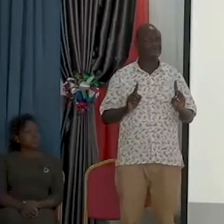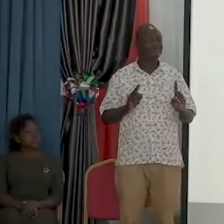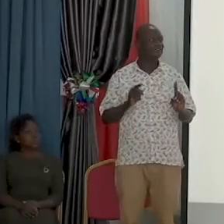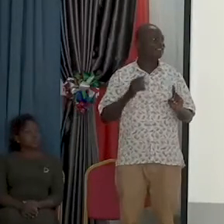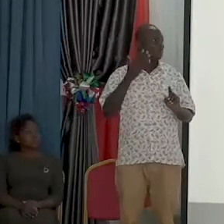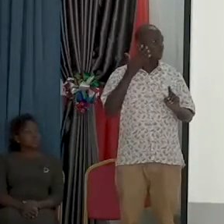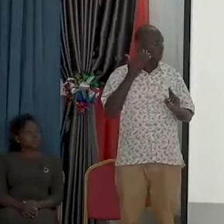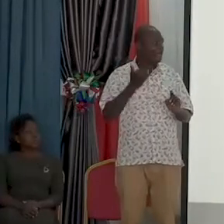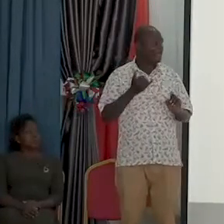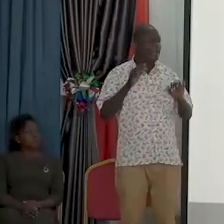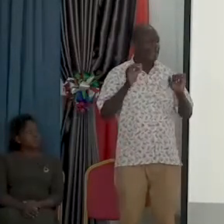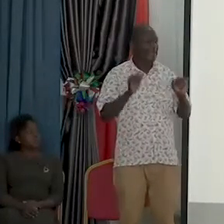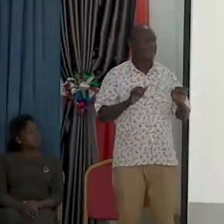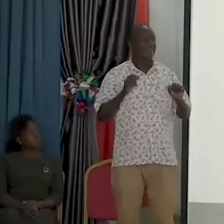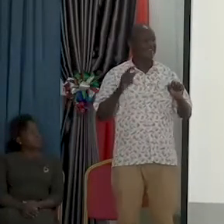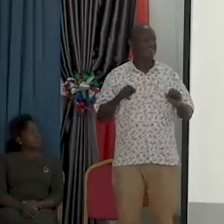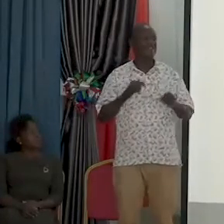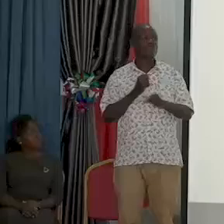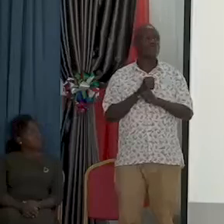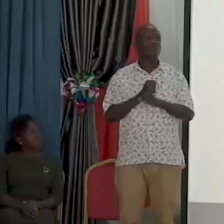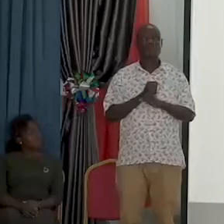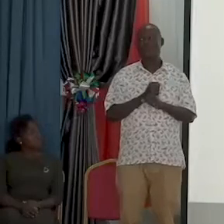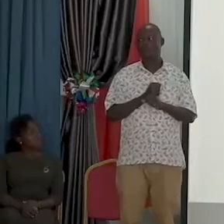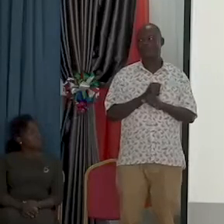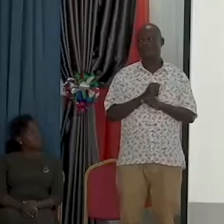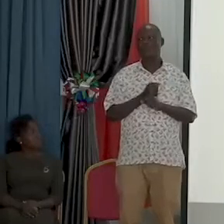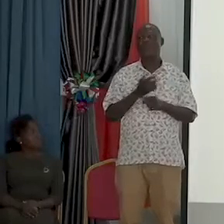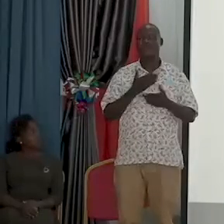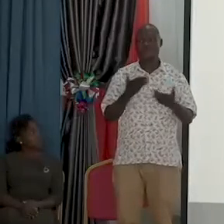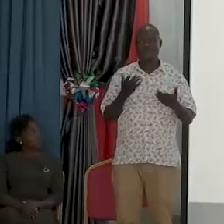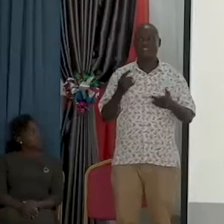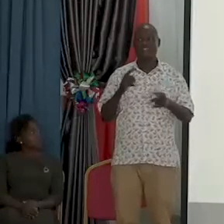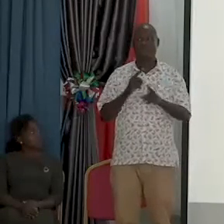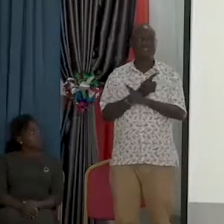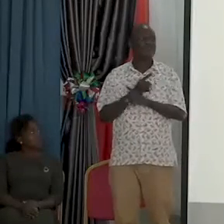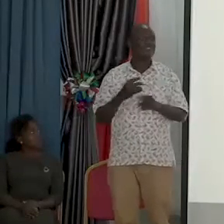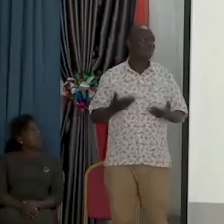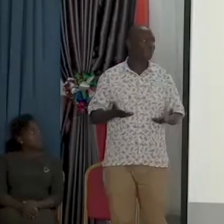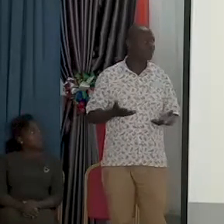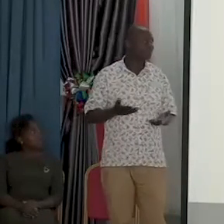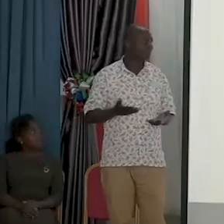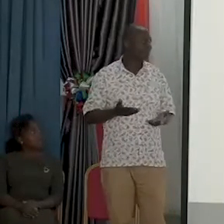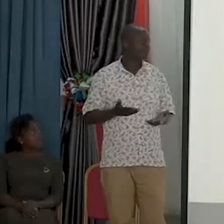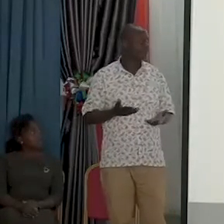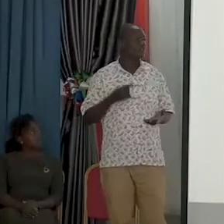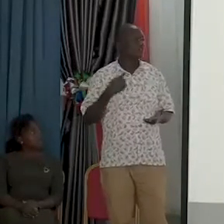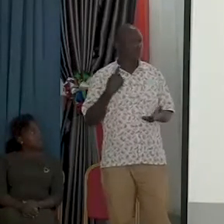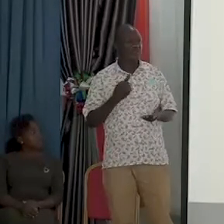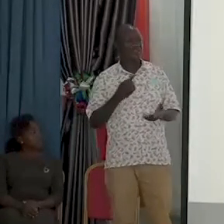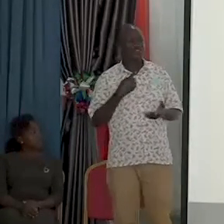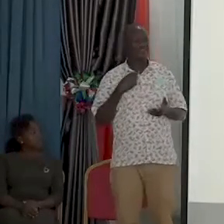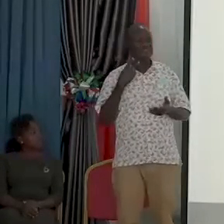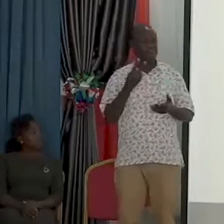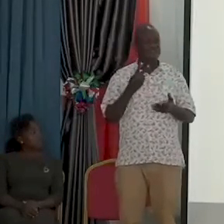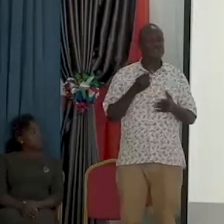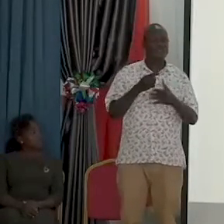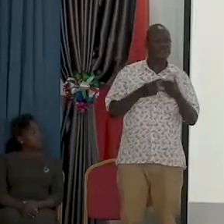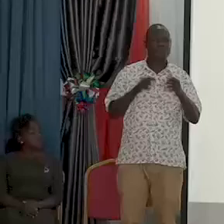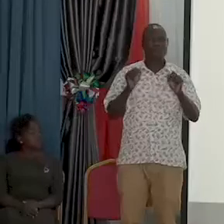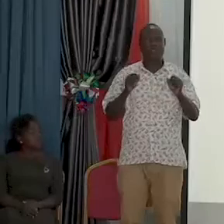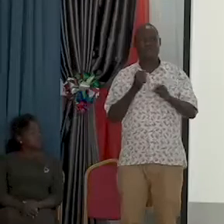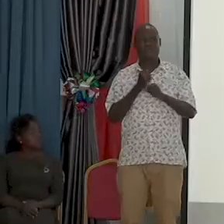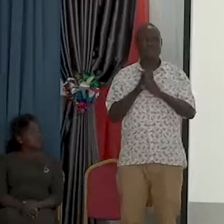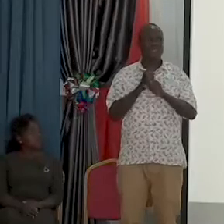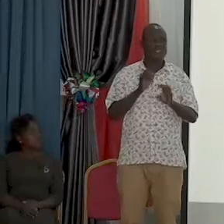What can they do? What are their abilities? We don't just look at what they can't do. We look at what